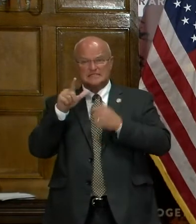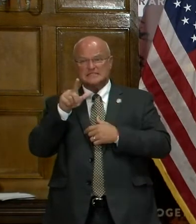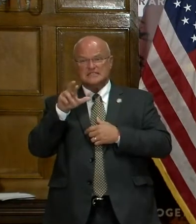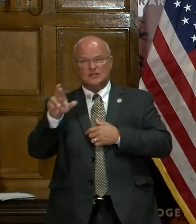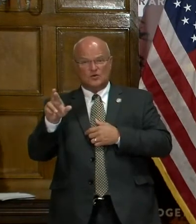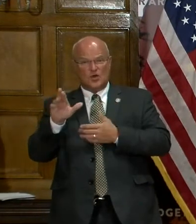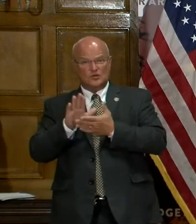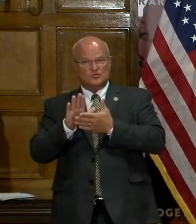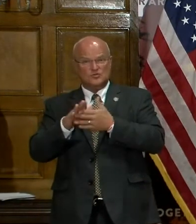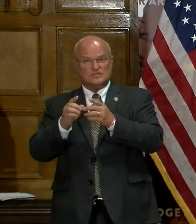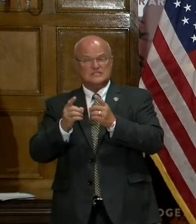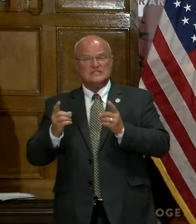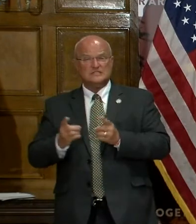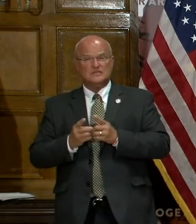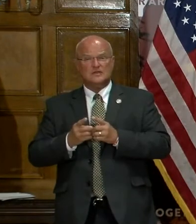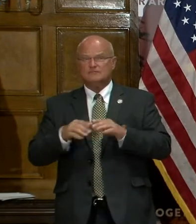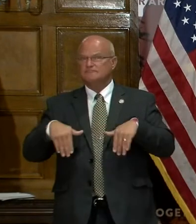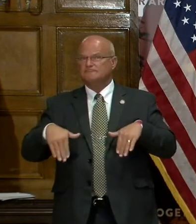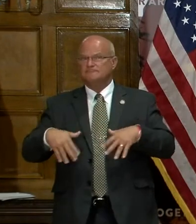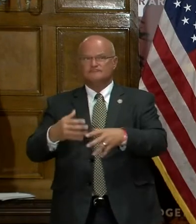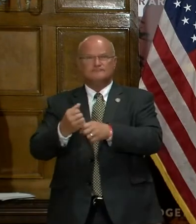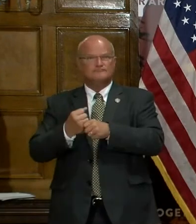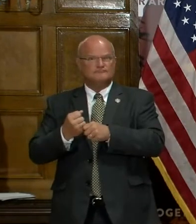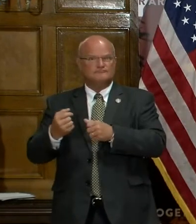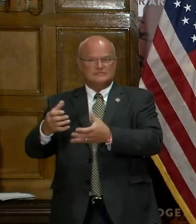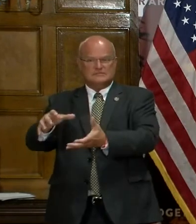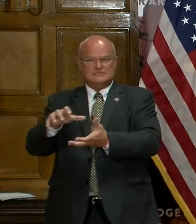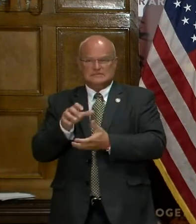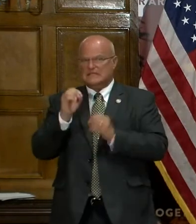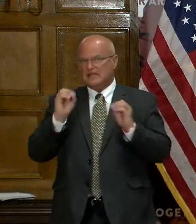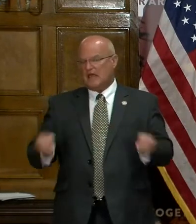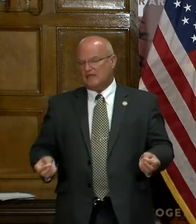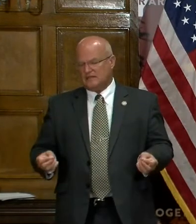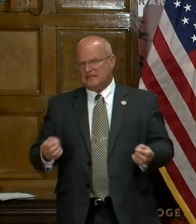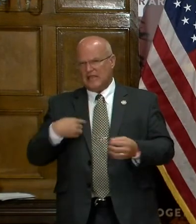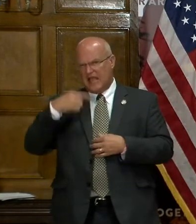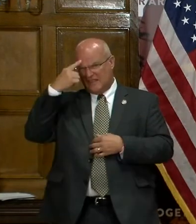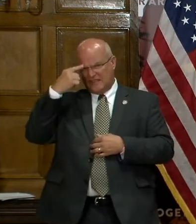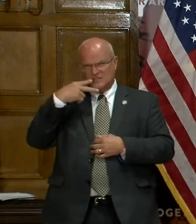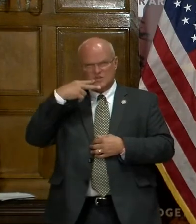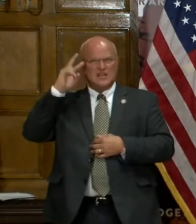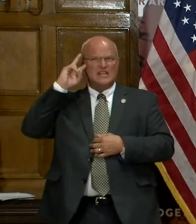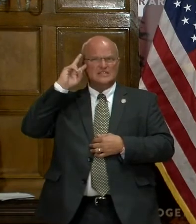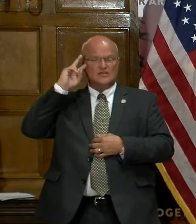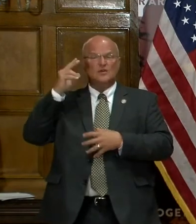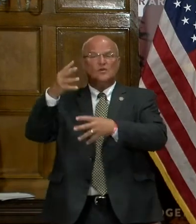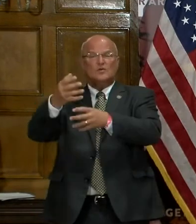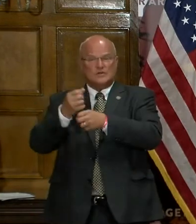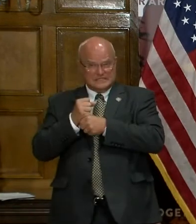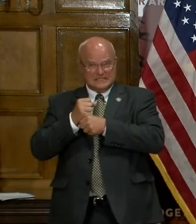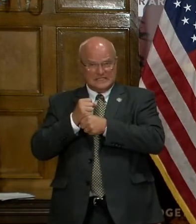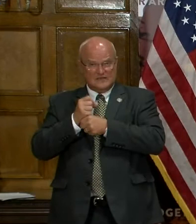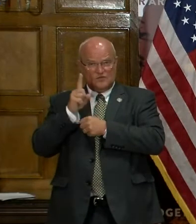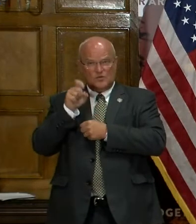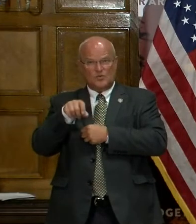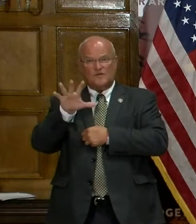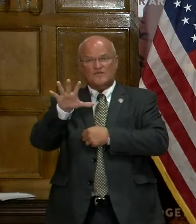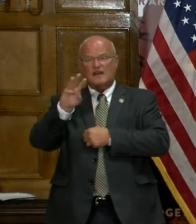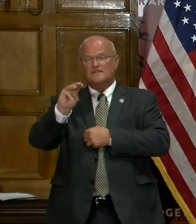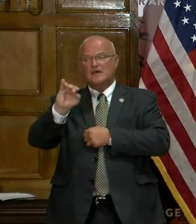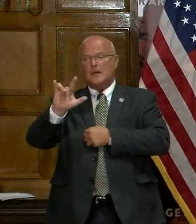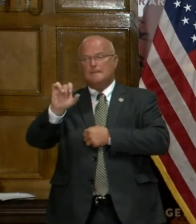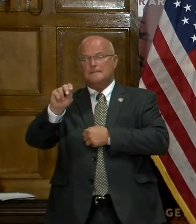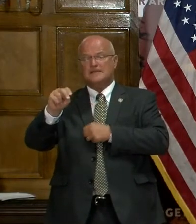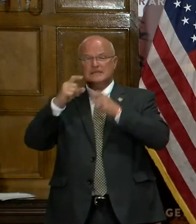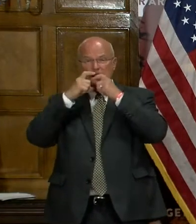Rock School District because they had not received their first shipment. I believe 2 days ago they did receive 1.5